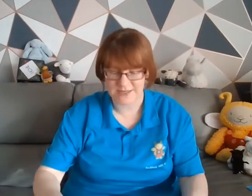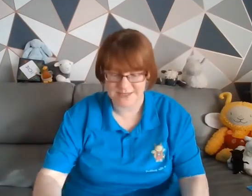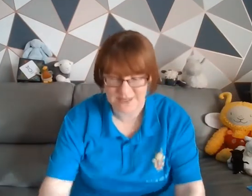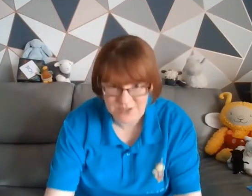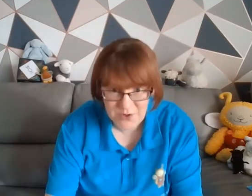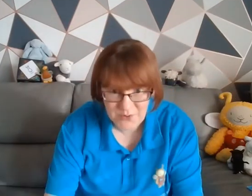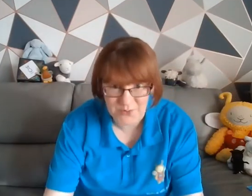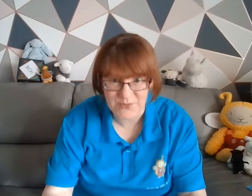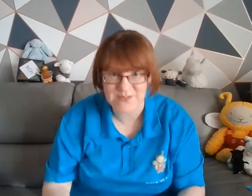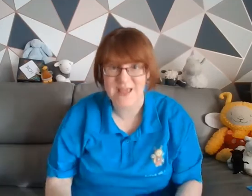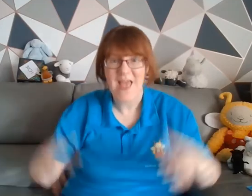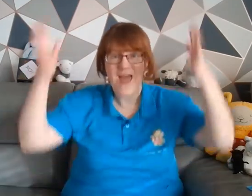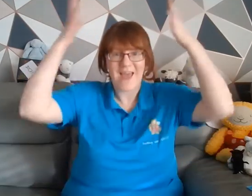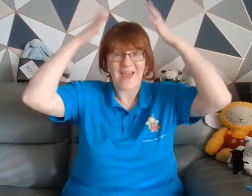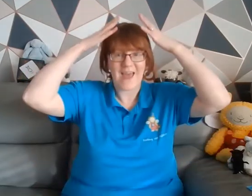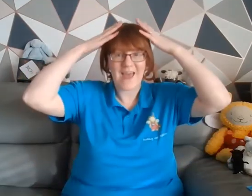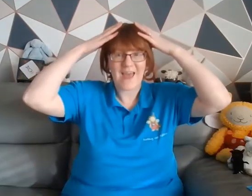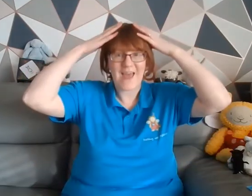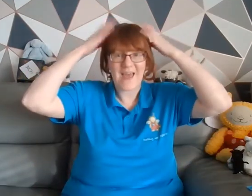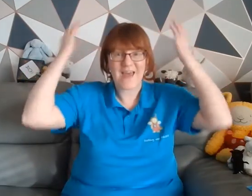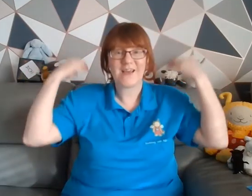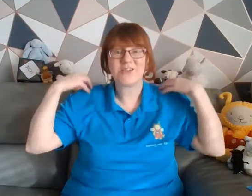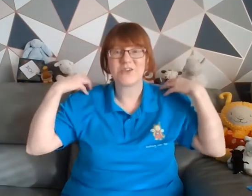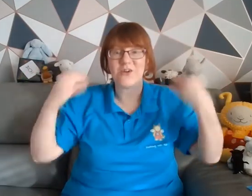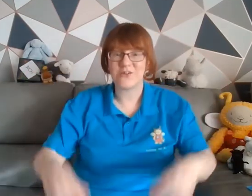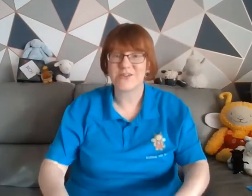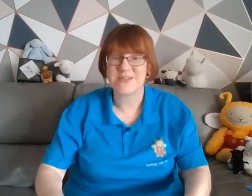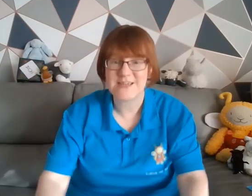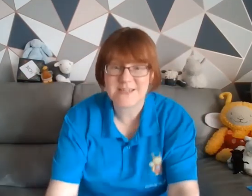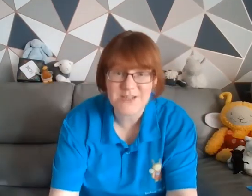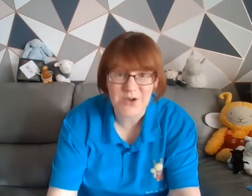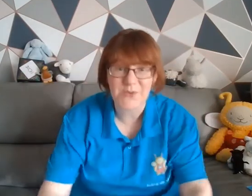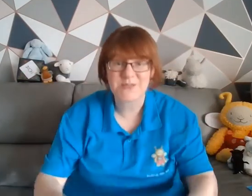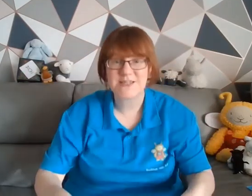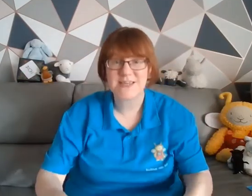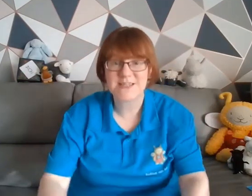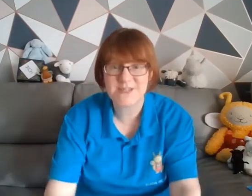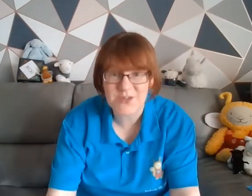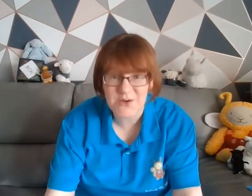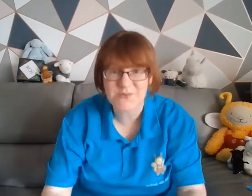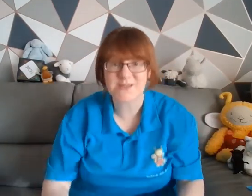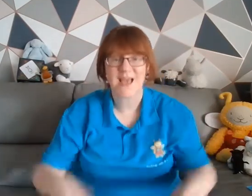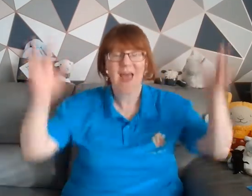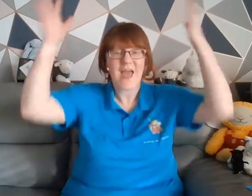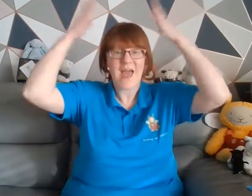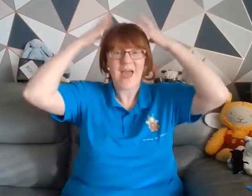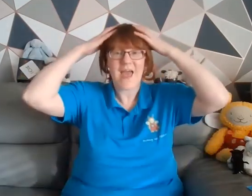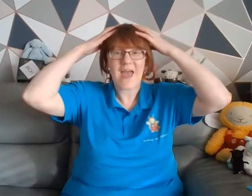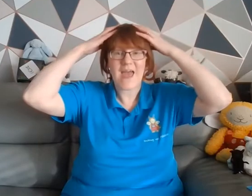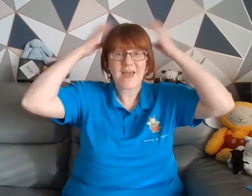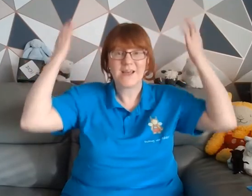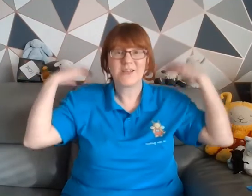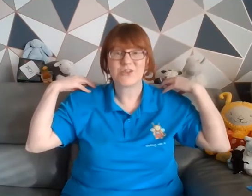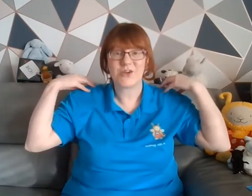knees and toes. Head, shoulders, knees and toes. Head,